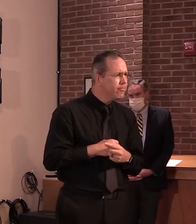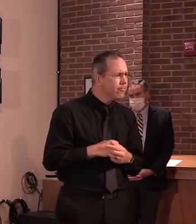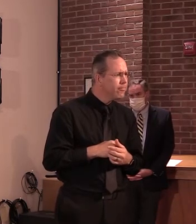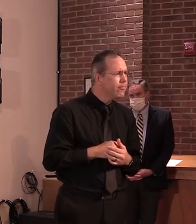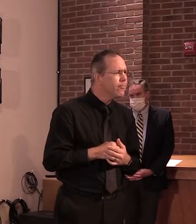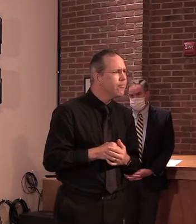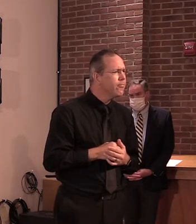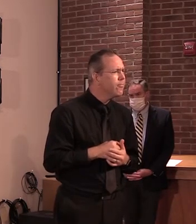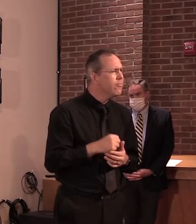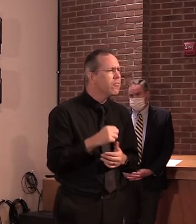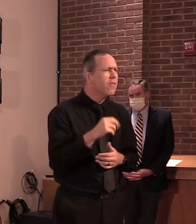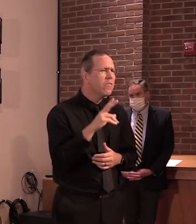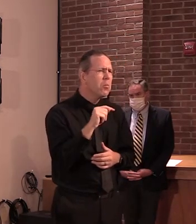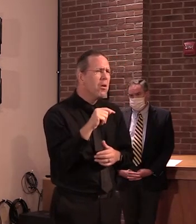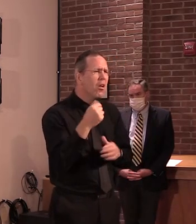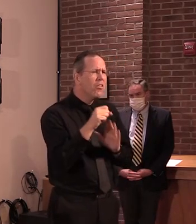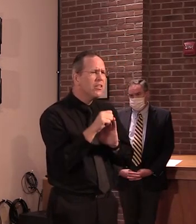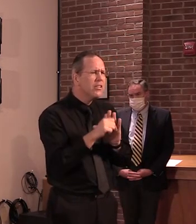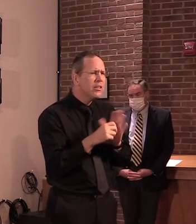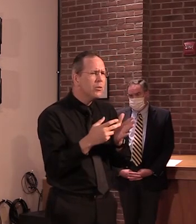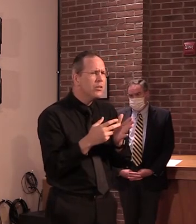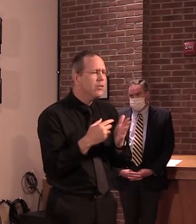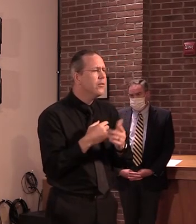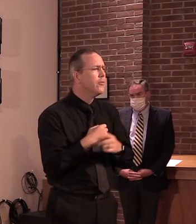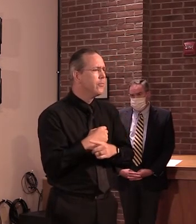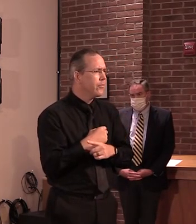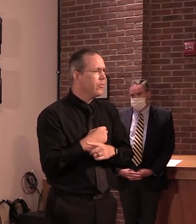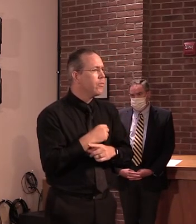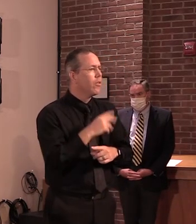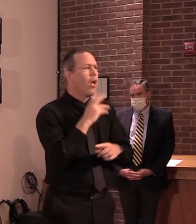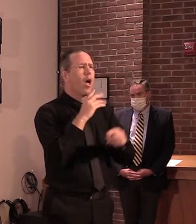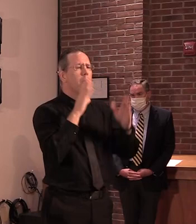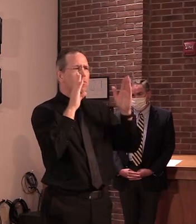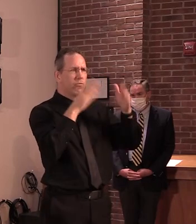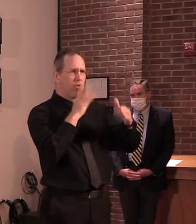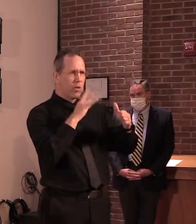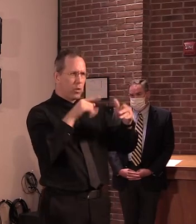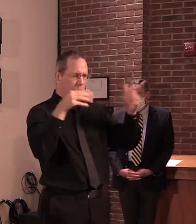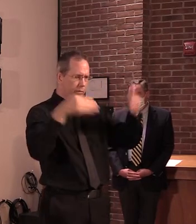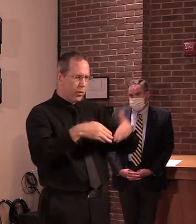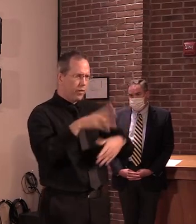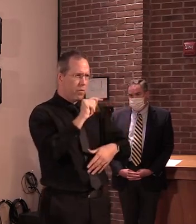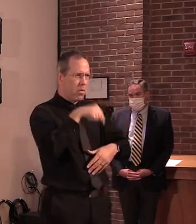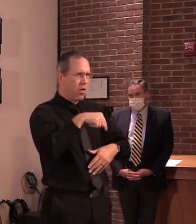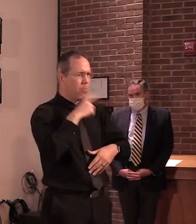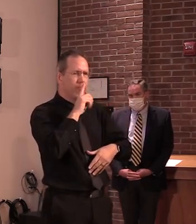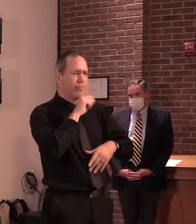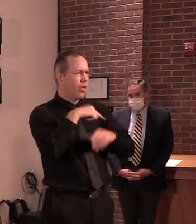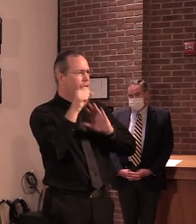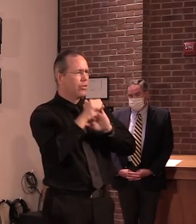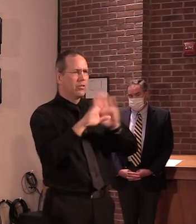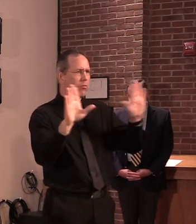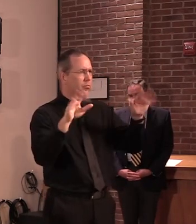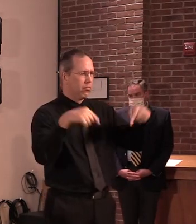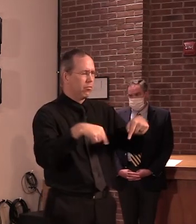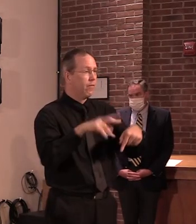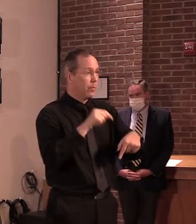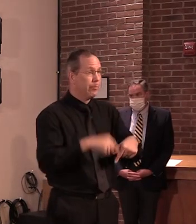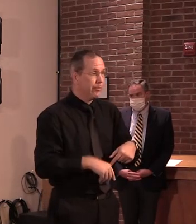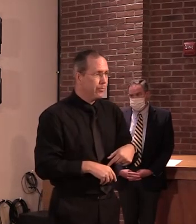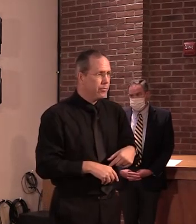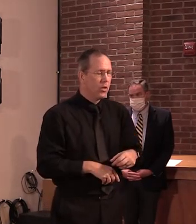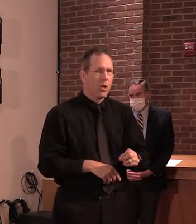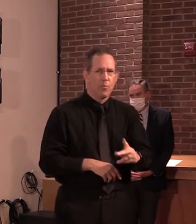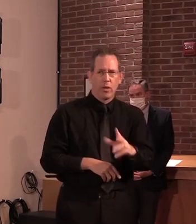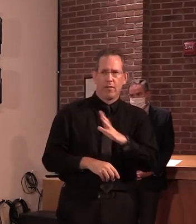Everything I've said is specific to Vermont. And okay, I just want to clarify. Yeah. Okay. All right. Thanks. All right, well, thank you.